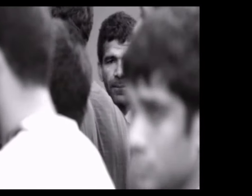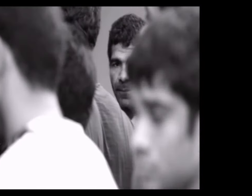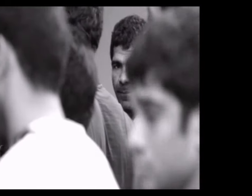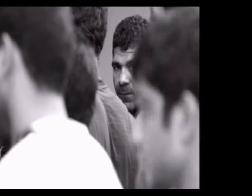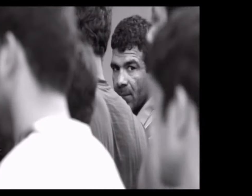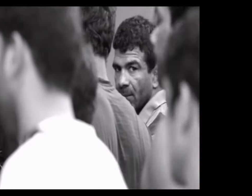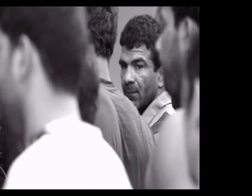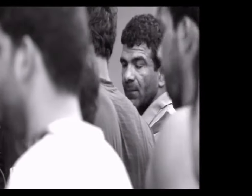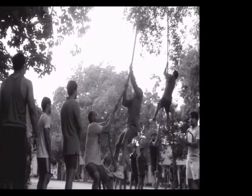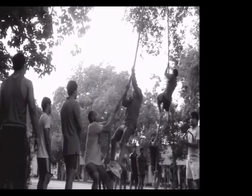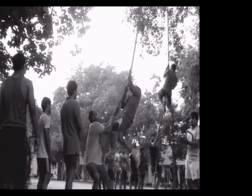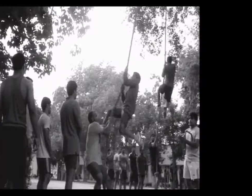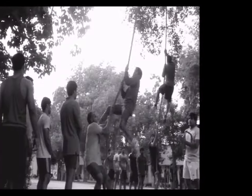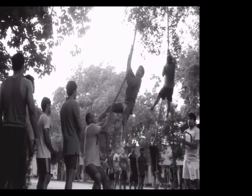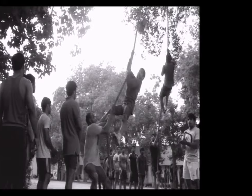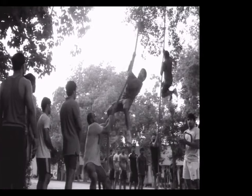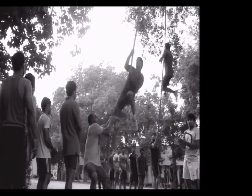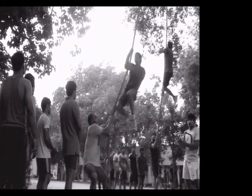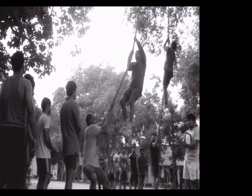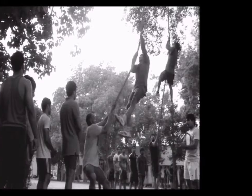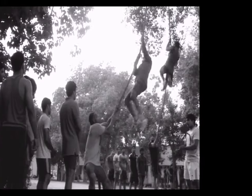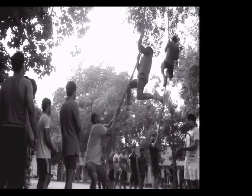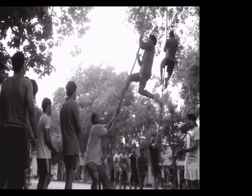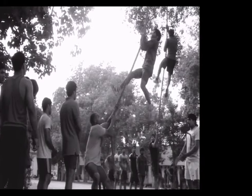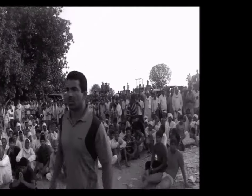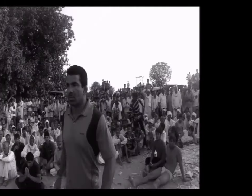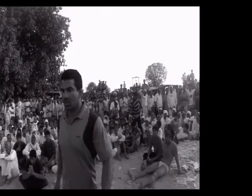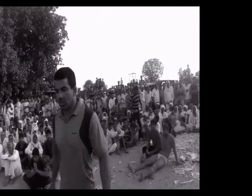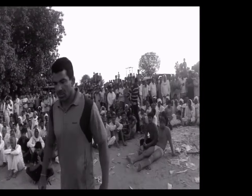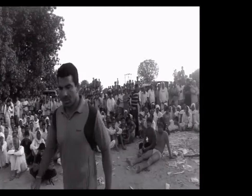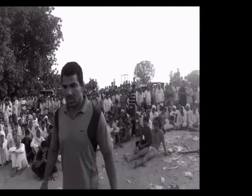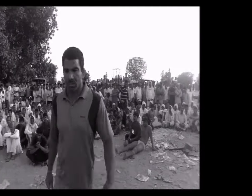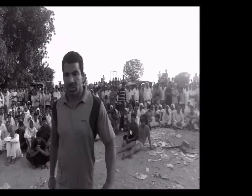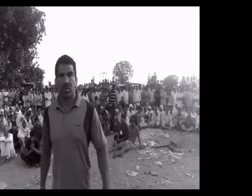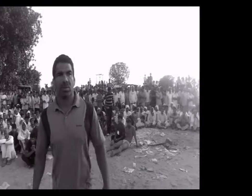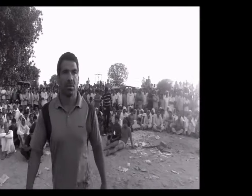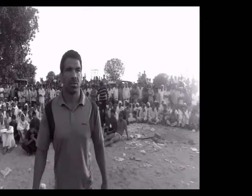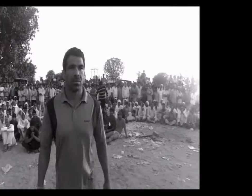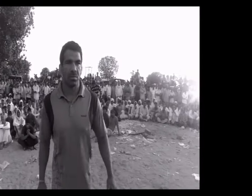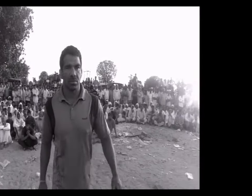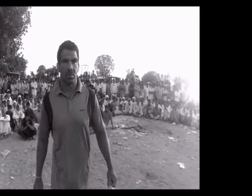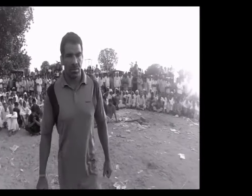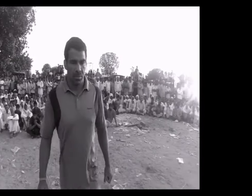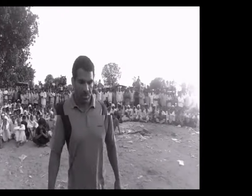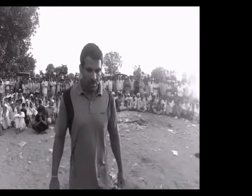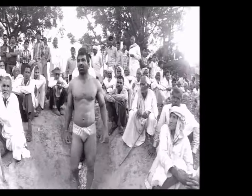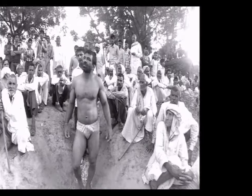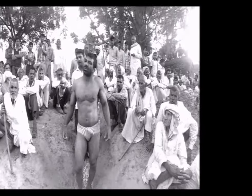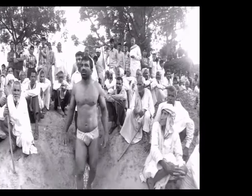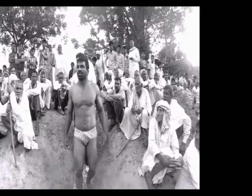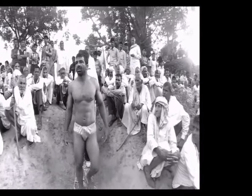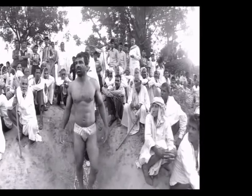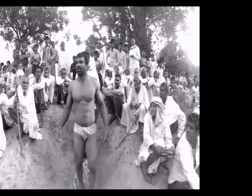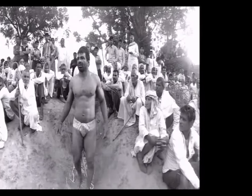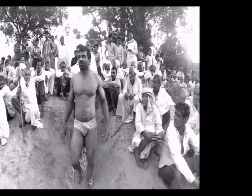where you see one. It is where you don't. The fight is if there is a fight. Fight for